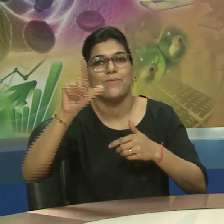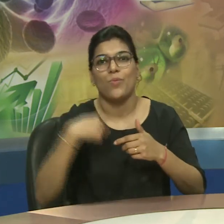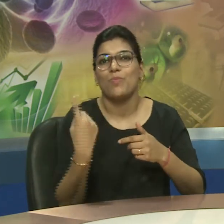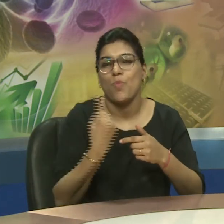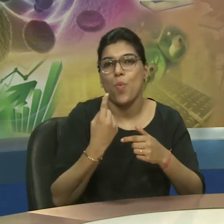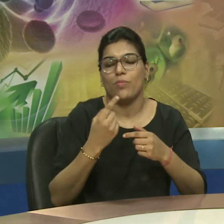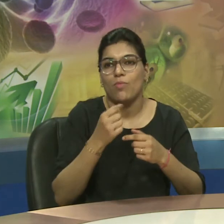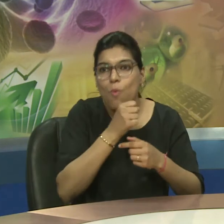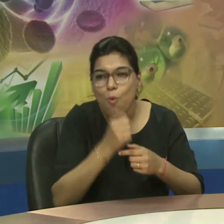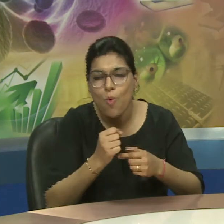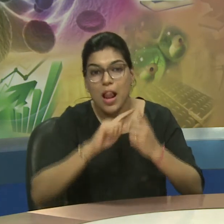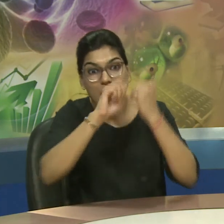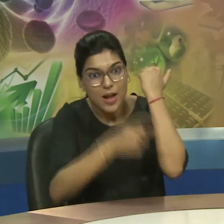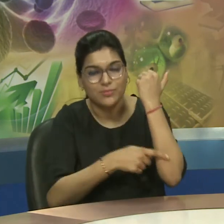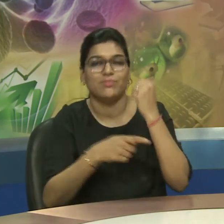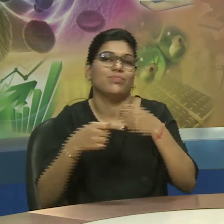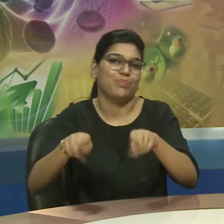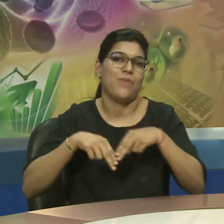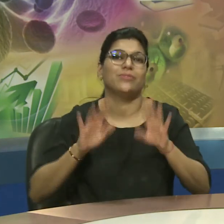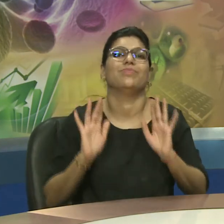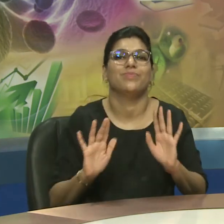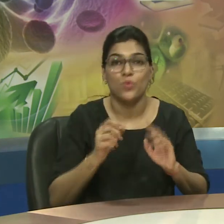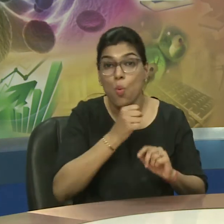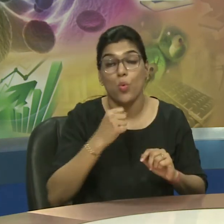taken for long term.